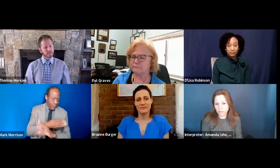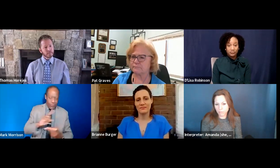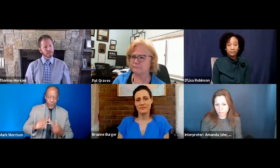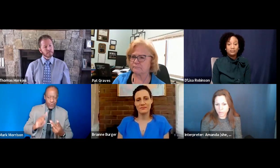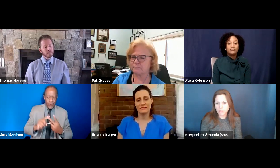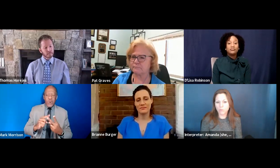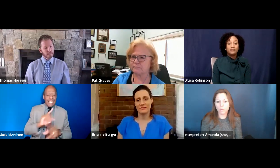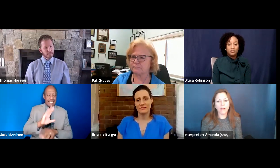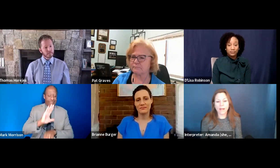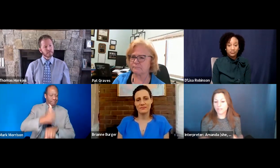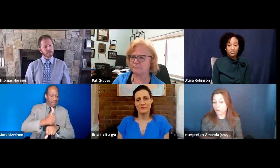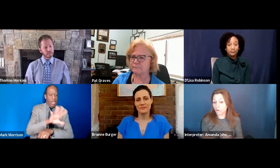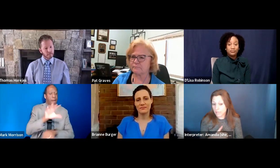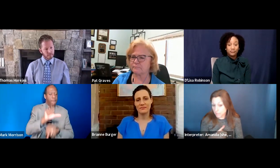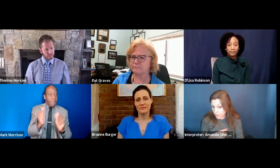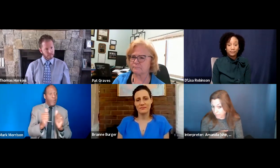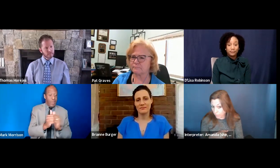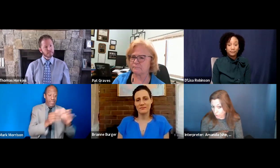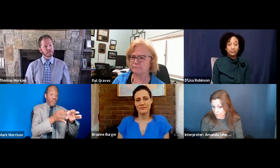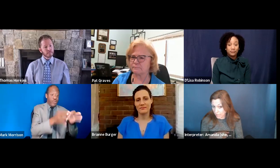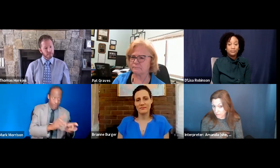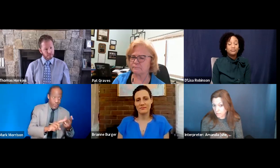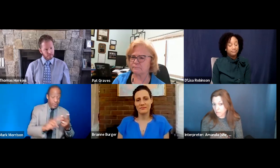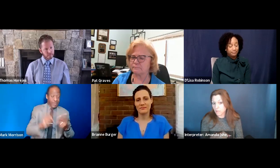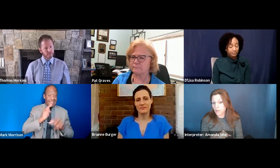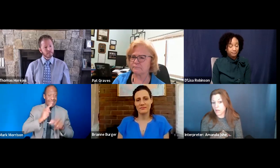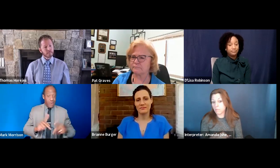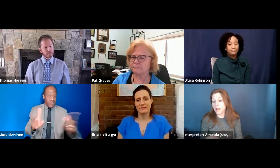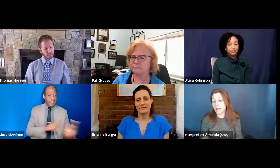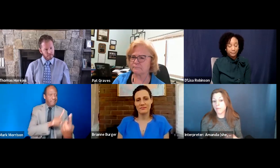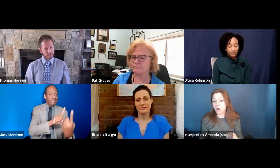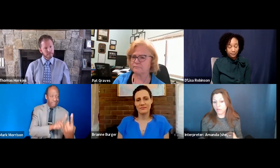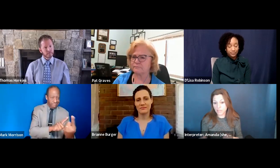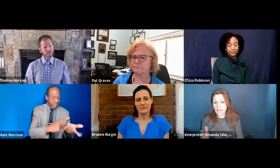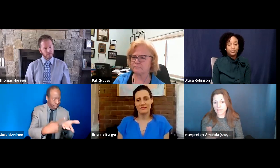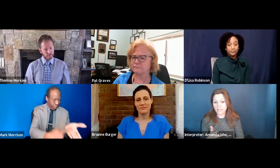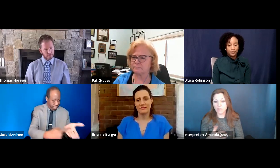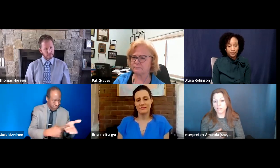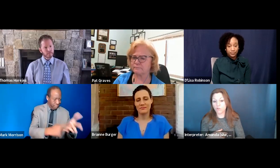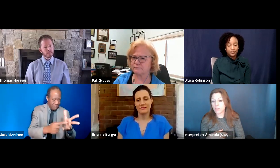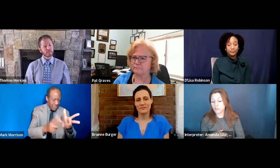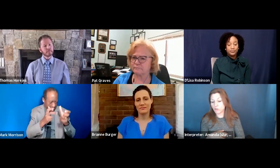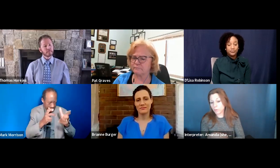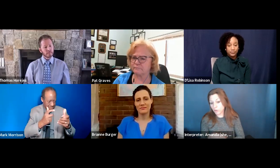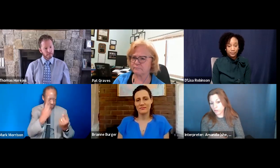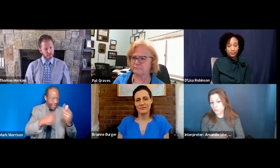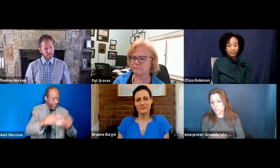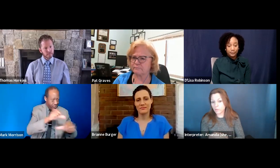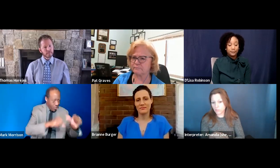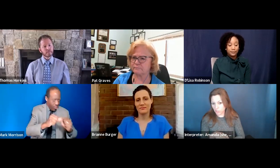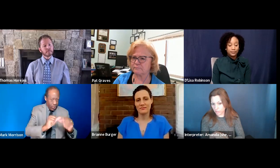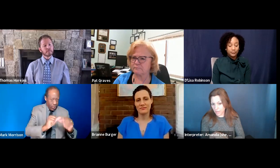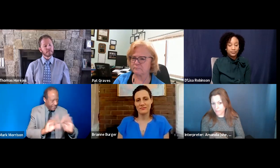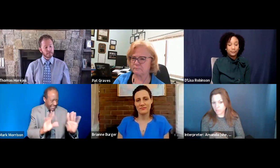2-hour minimum, but we'll ask for a resume beforehand. I'm often asking for the interpreter